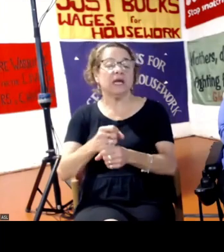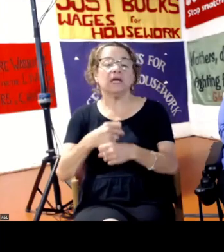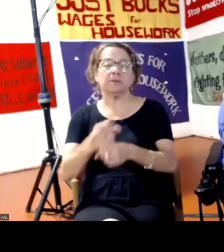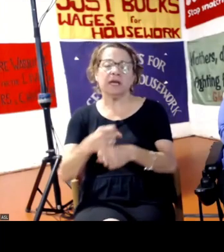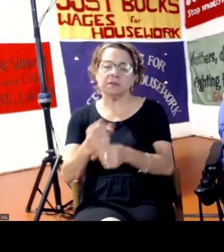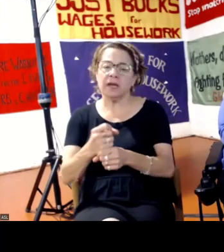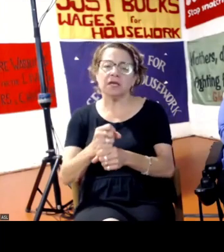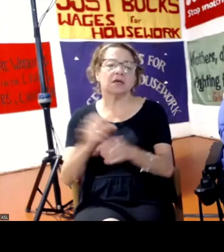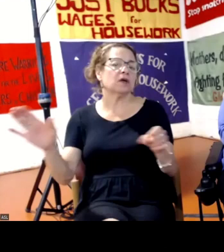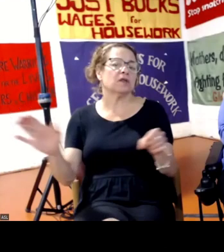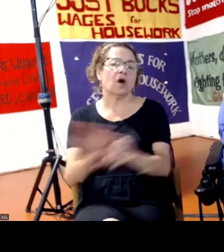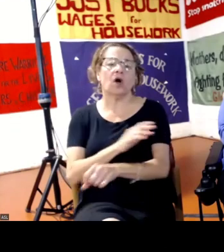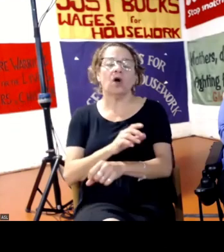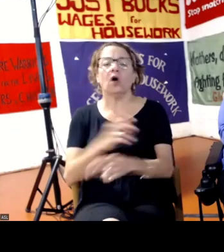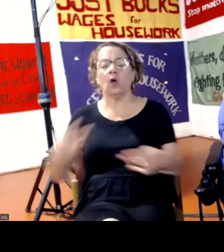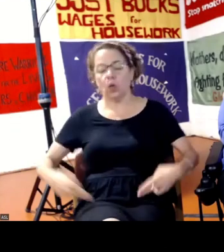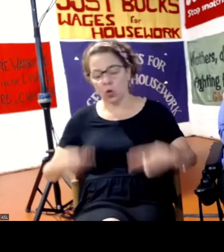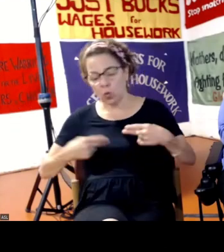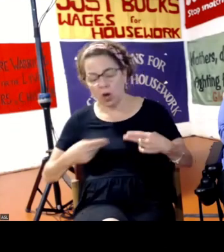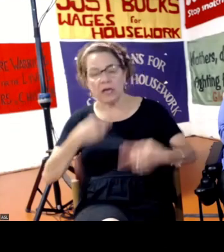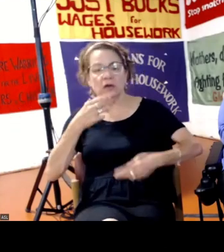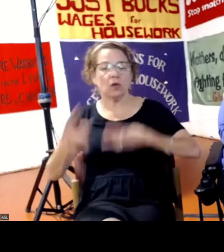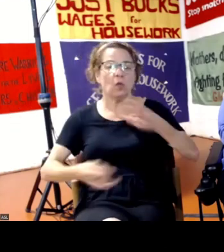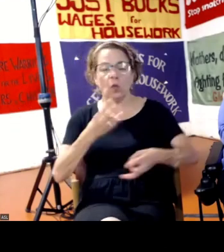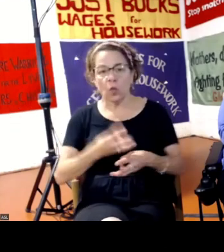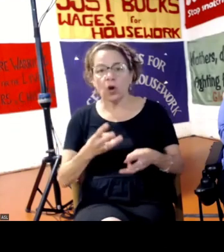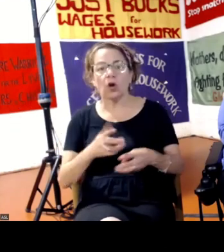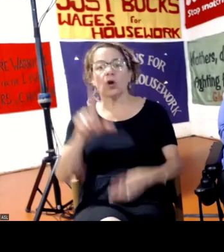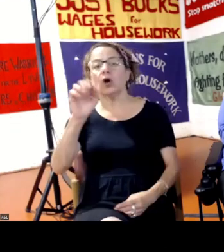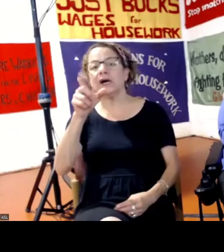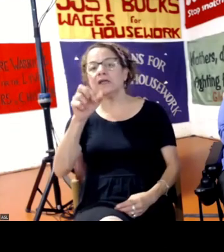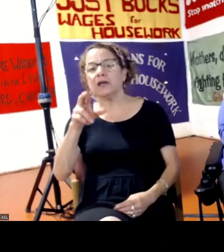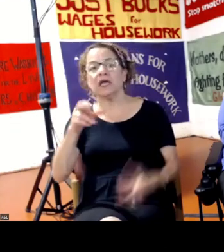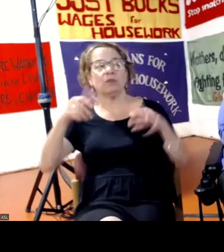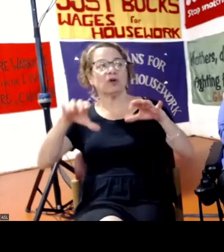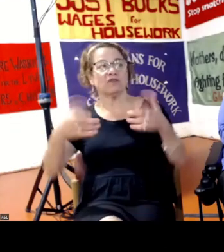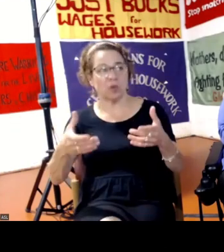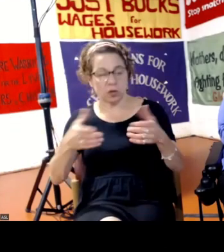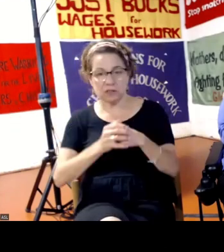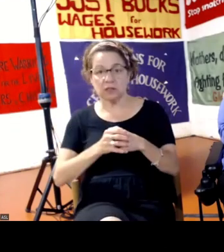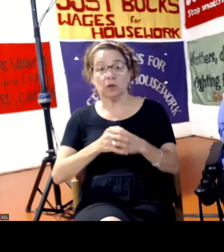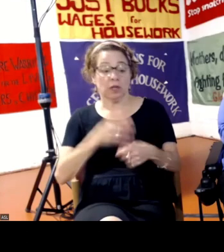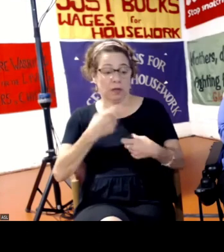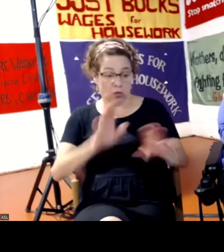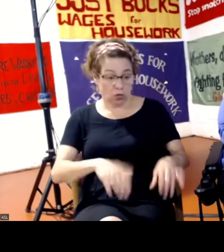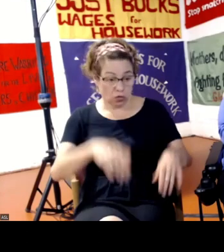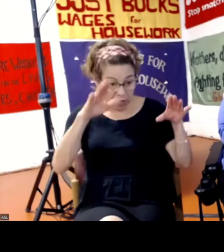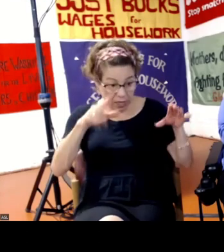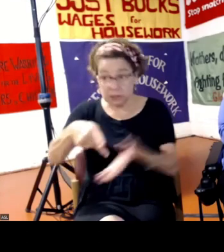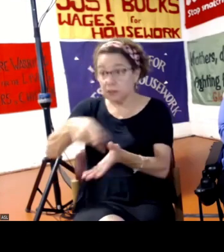race, the whole labor force, and that this is hidden because we don't get a wage for it. And it's